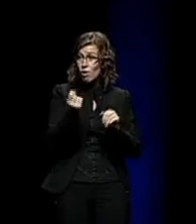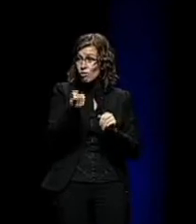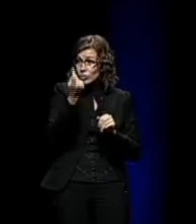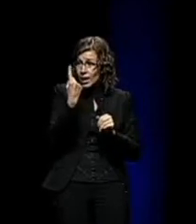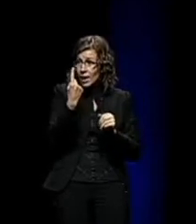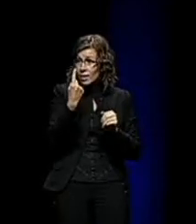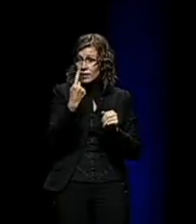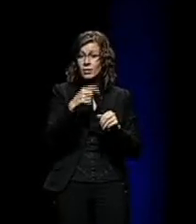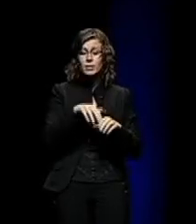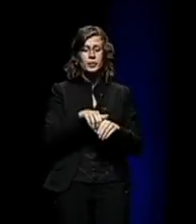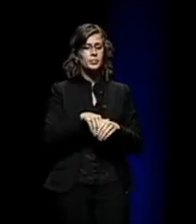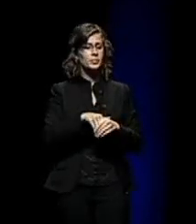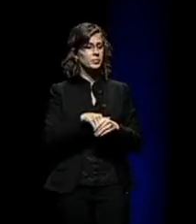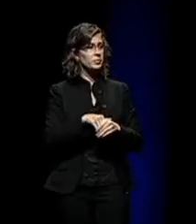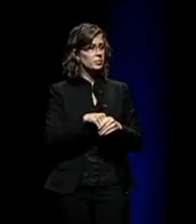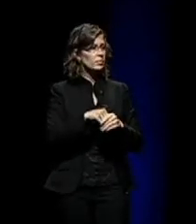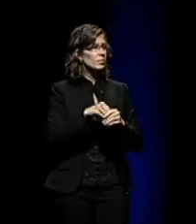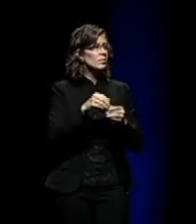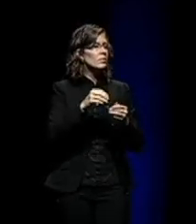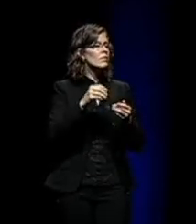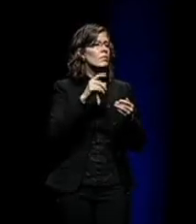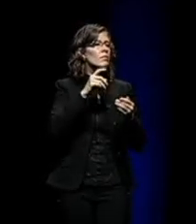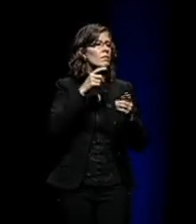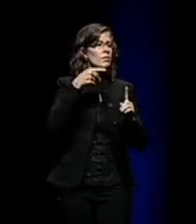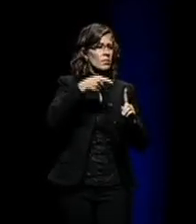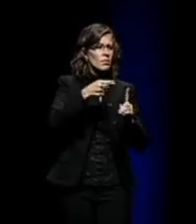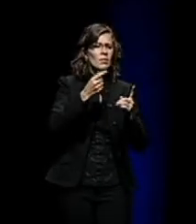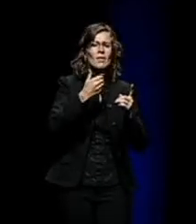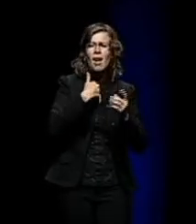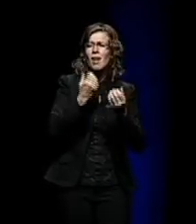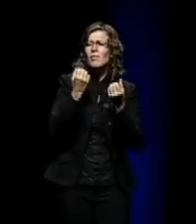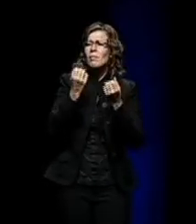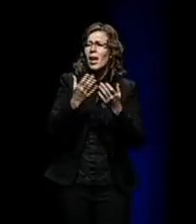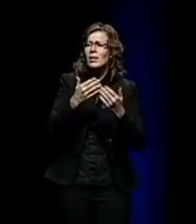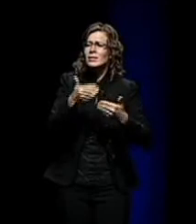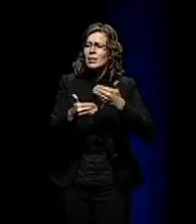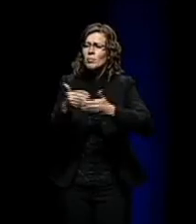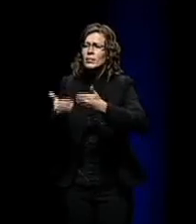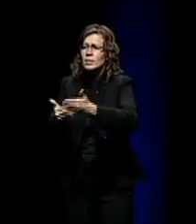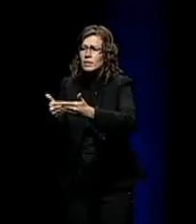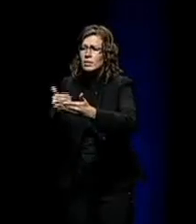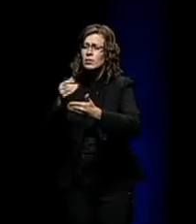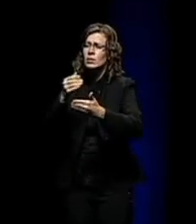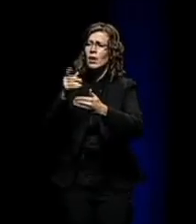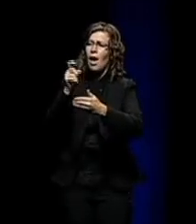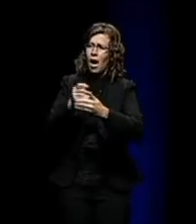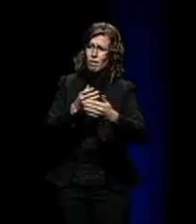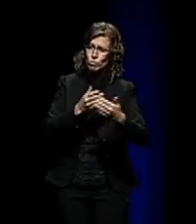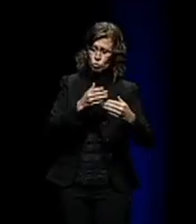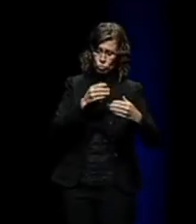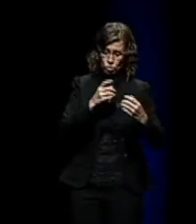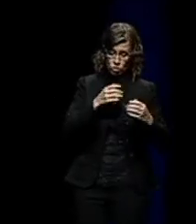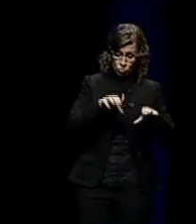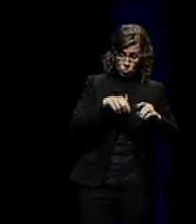there are many, many processes that are designed to clearly get to a cut score that's fair